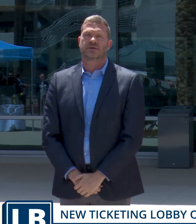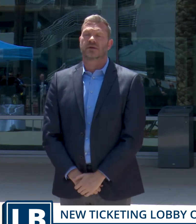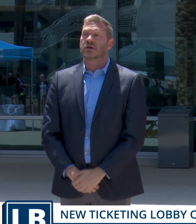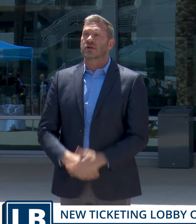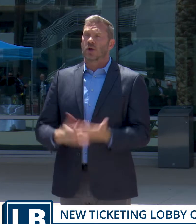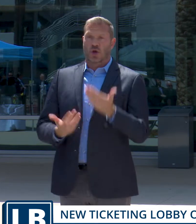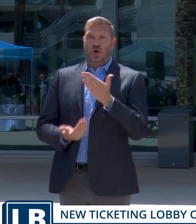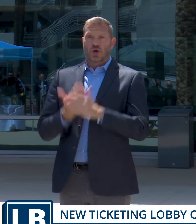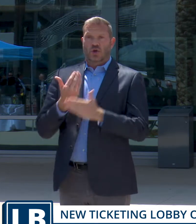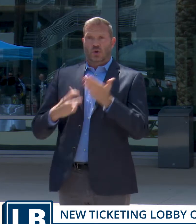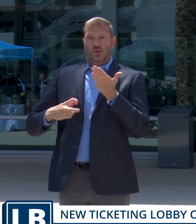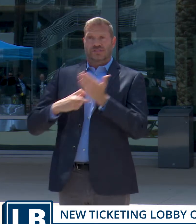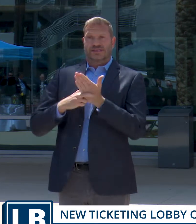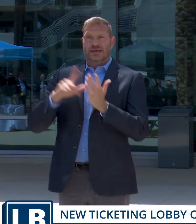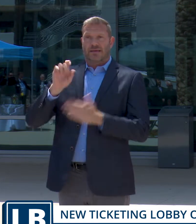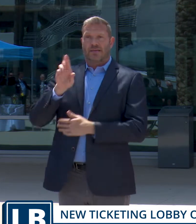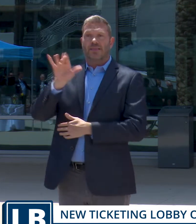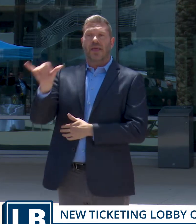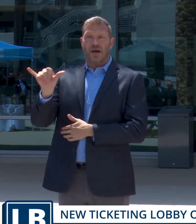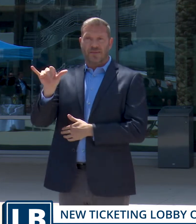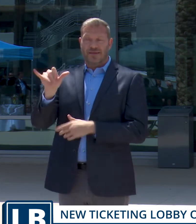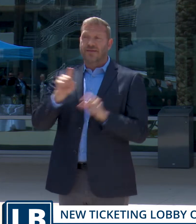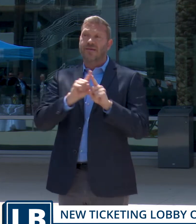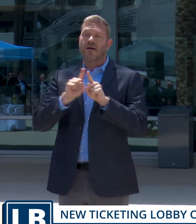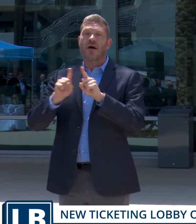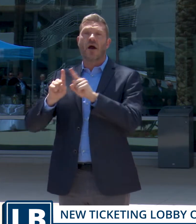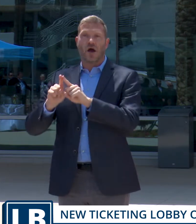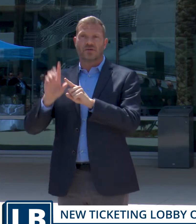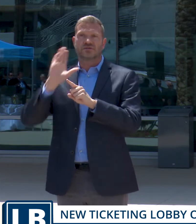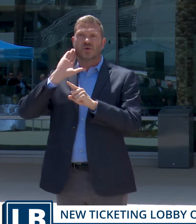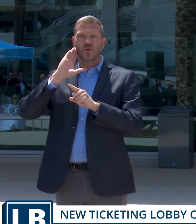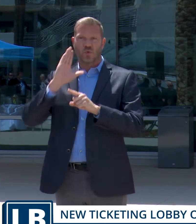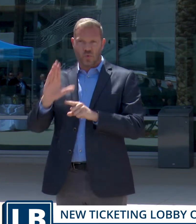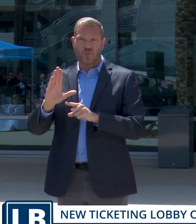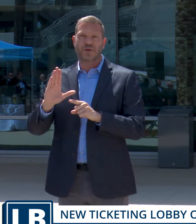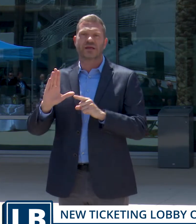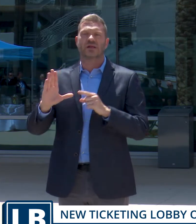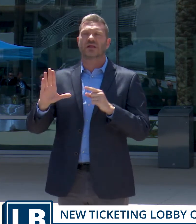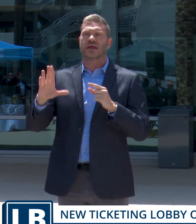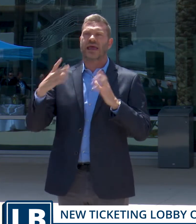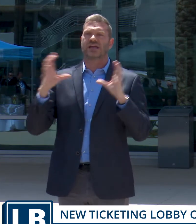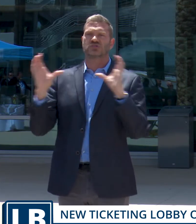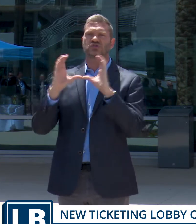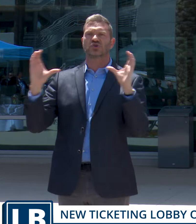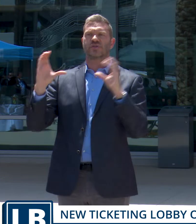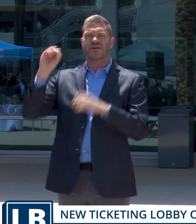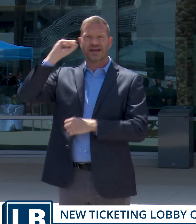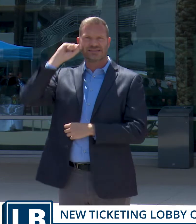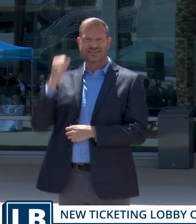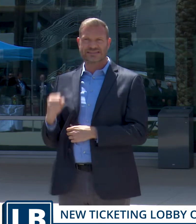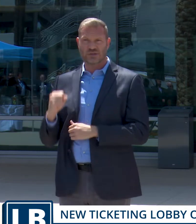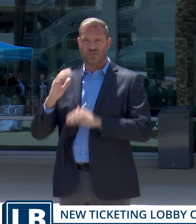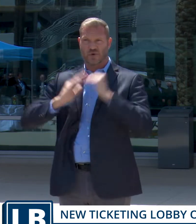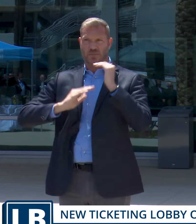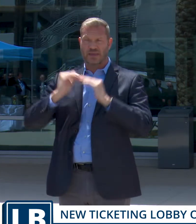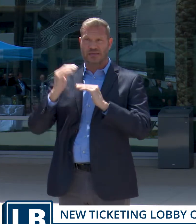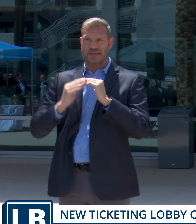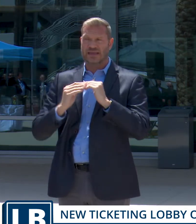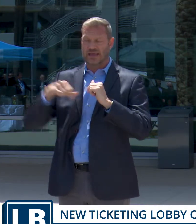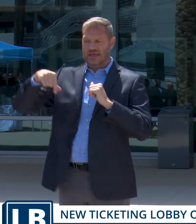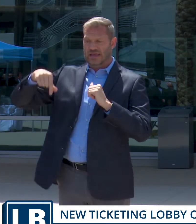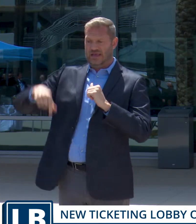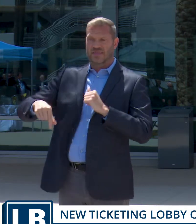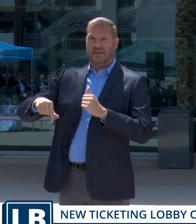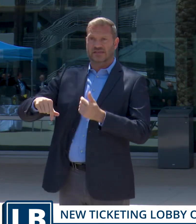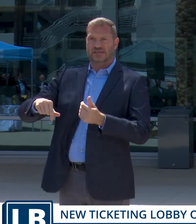The new ticketing lobby is also going to be a LEED certified silver building. So it's the second building on this campus